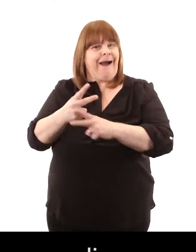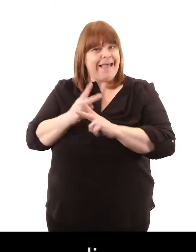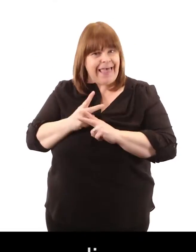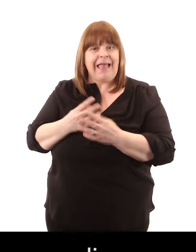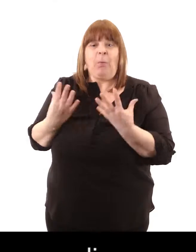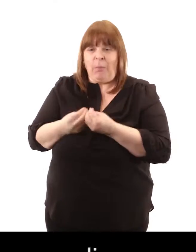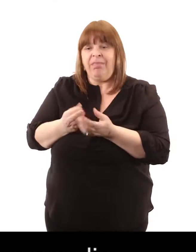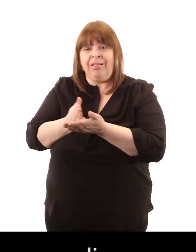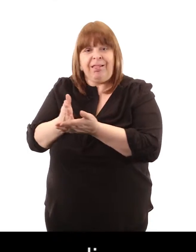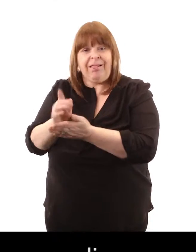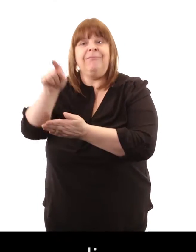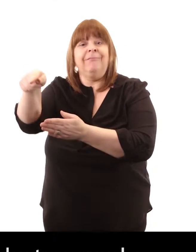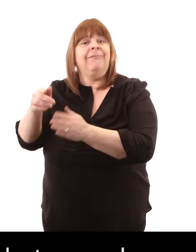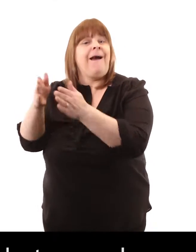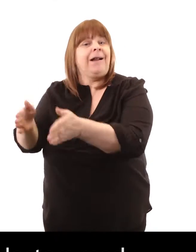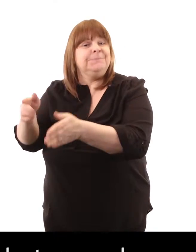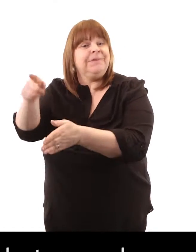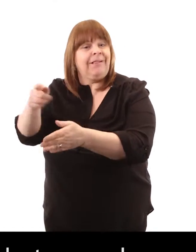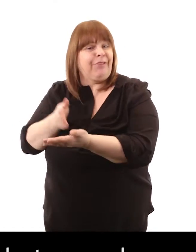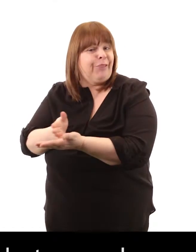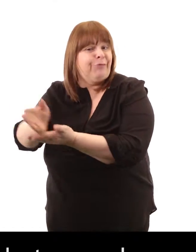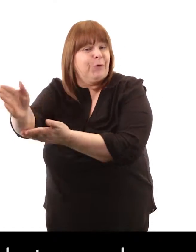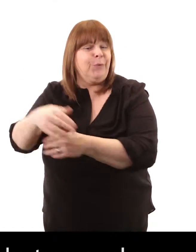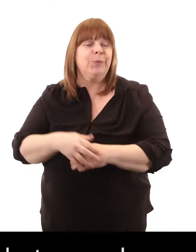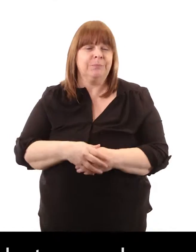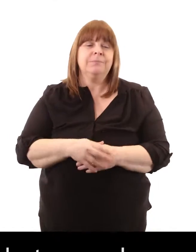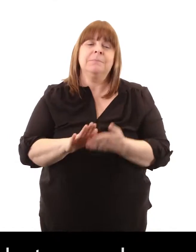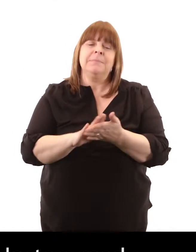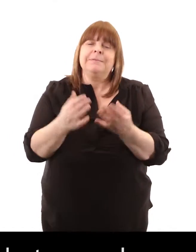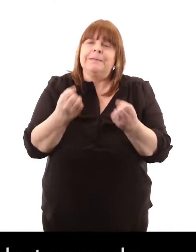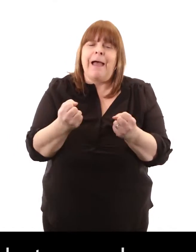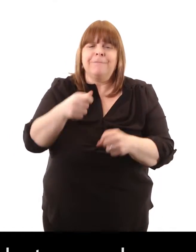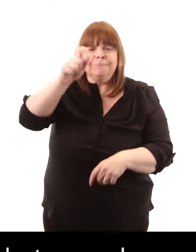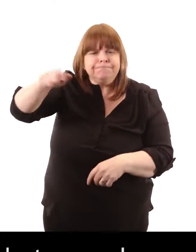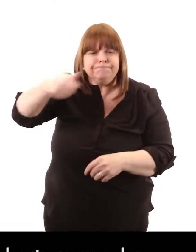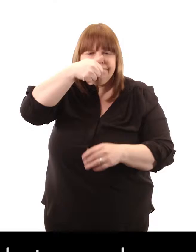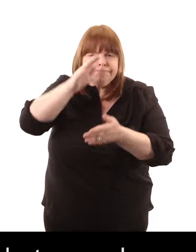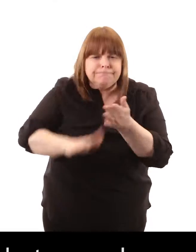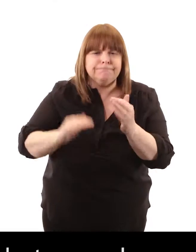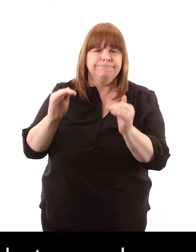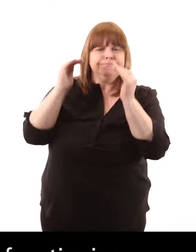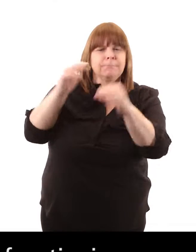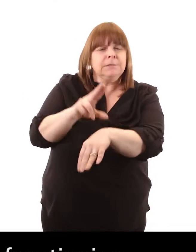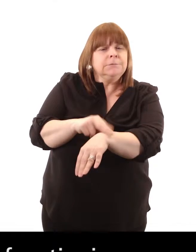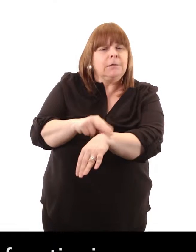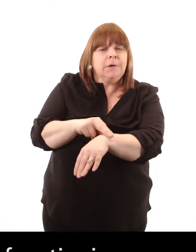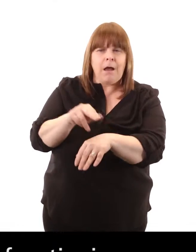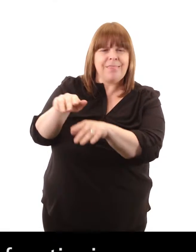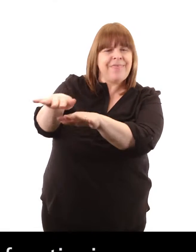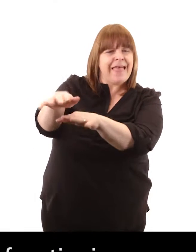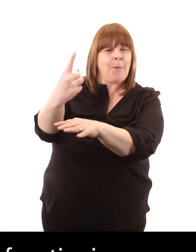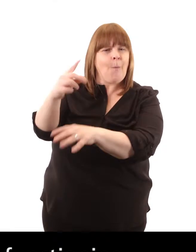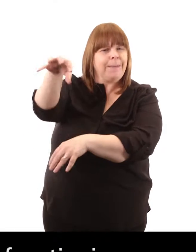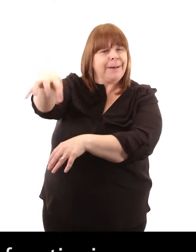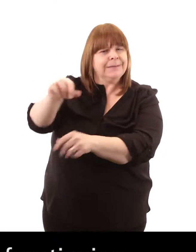will deliver you to a site where we will have experienced and senior doctors ready and waiting to make the right decisions for you, backed